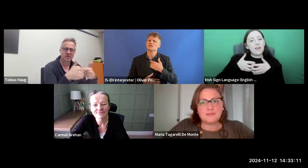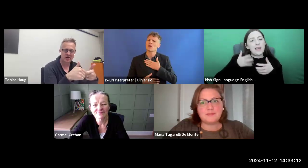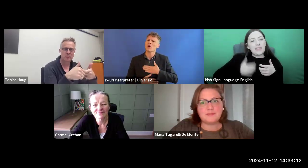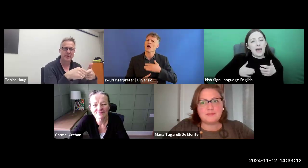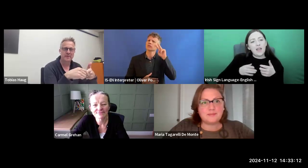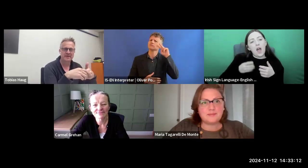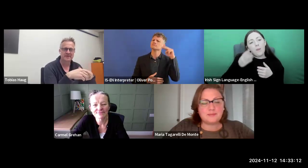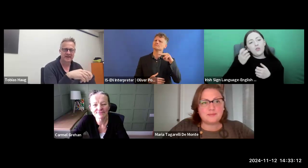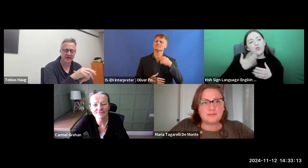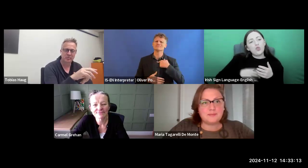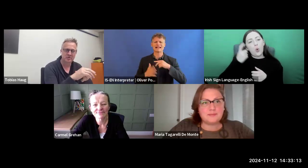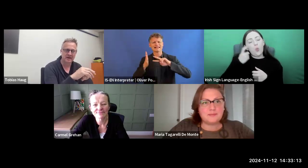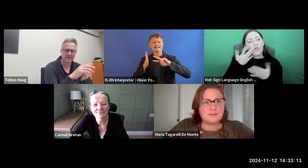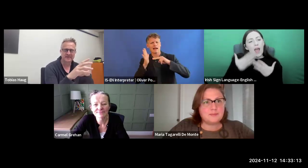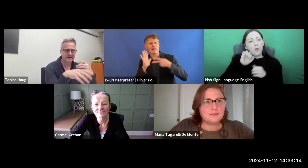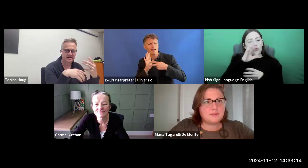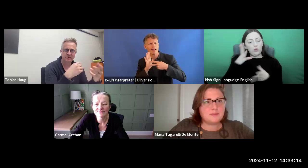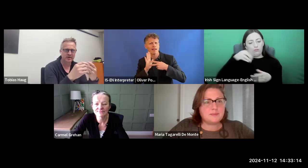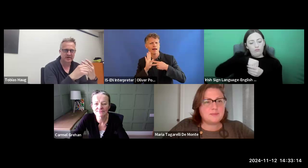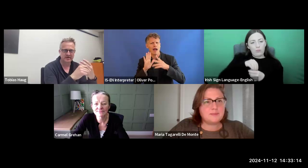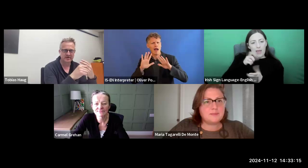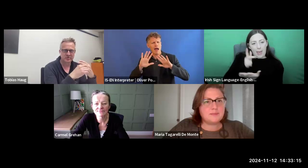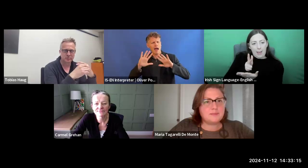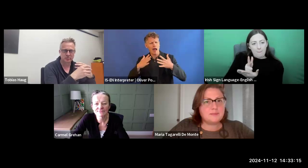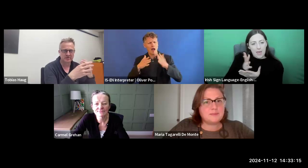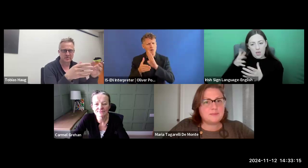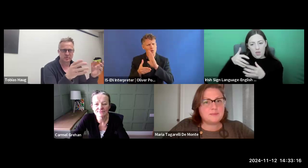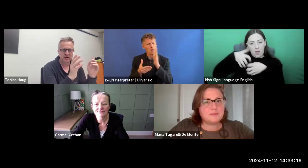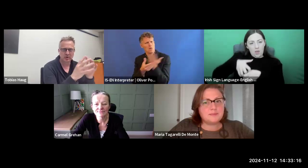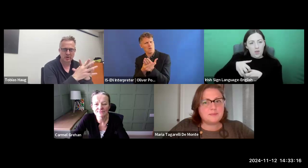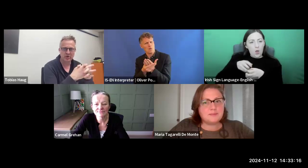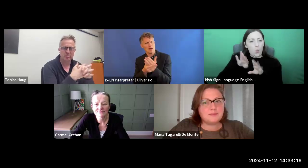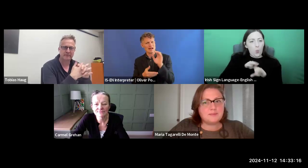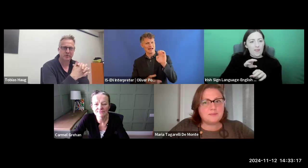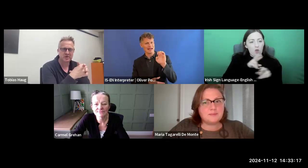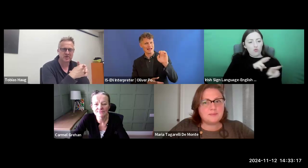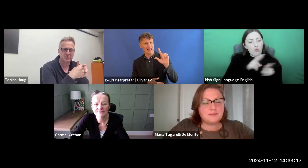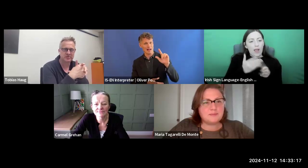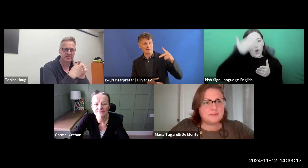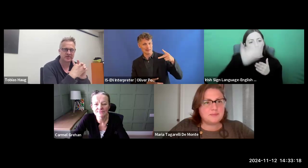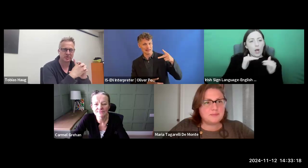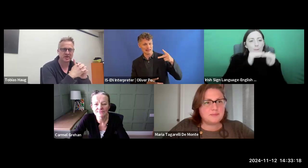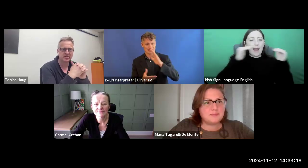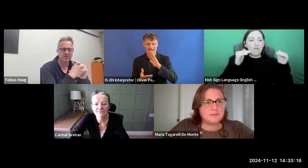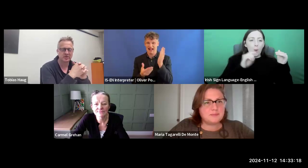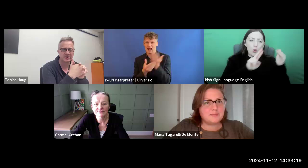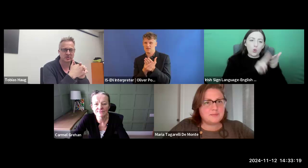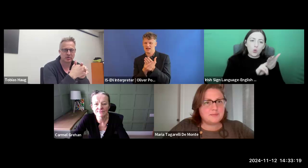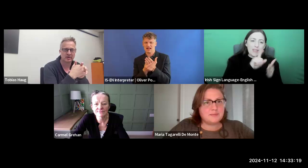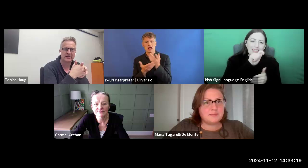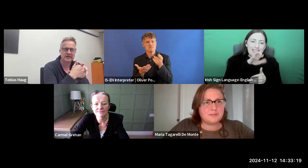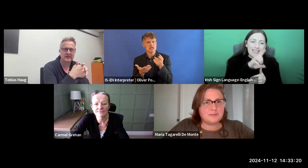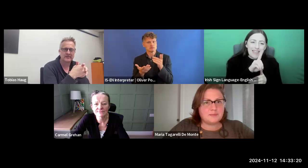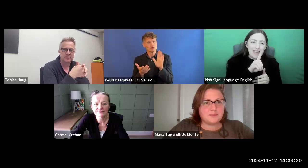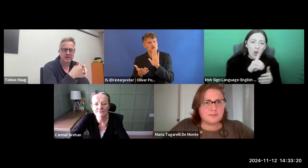wondering, how did you implement the ELP? Is this integrated into the regular learning platform you're using at Trinity